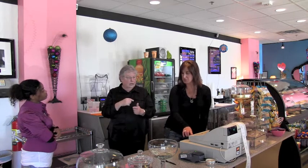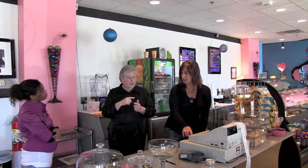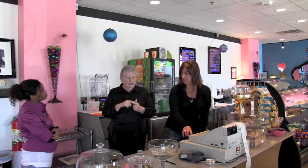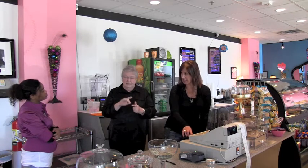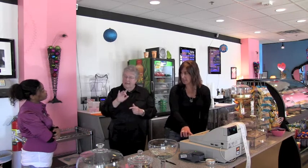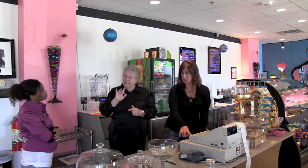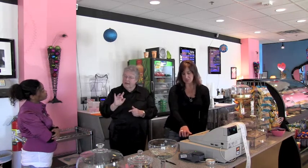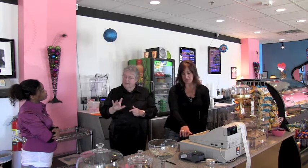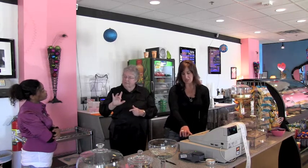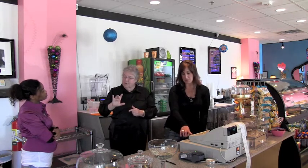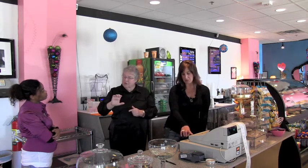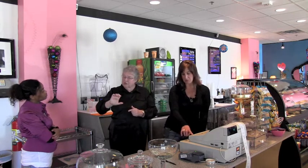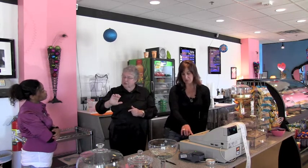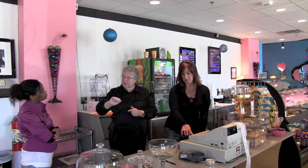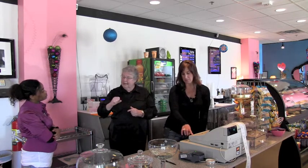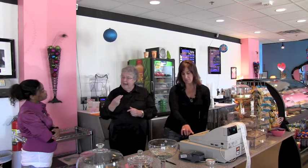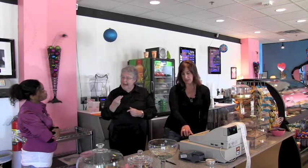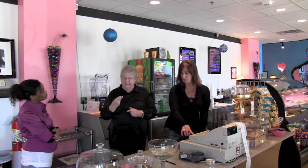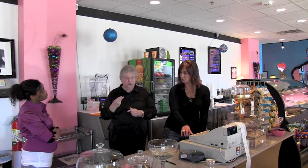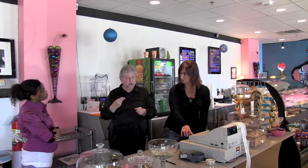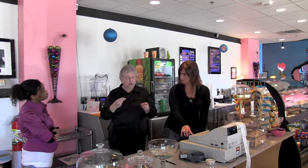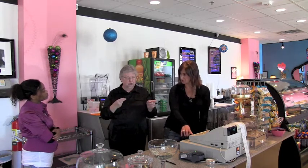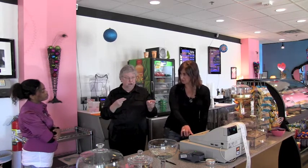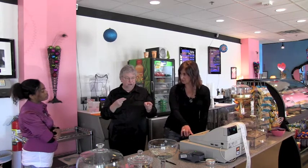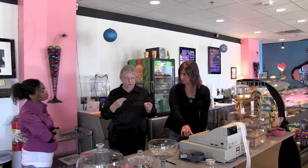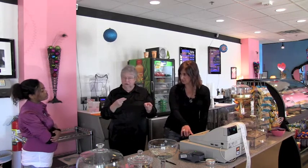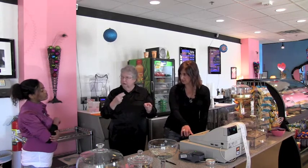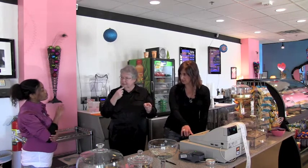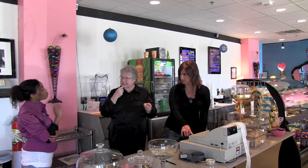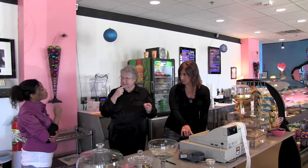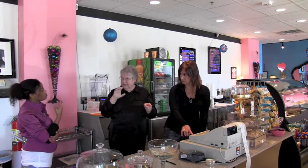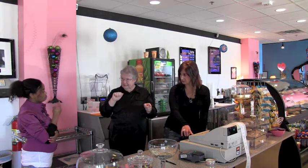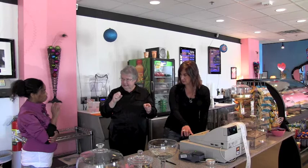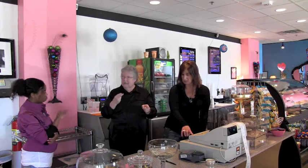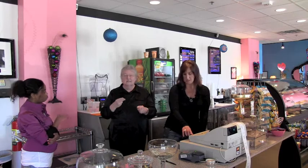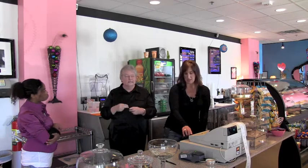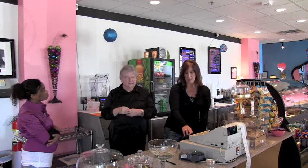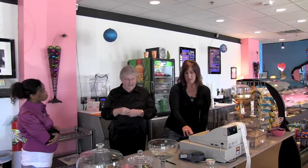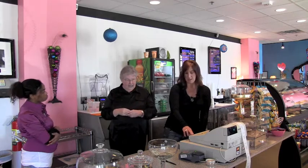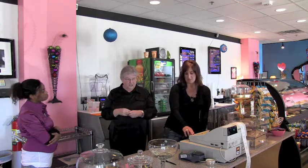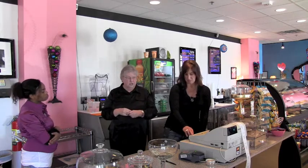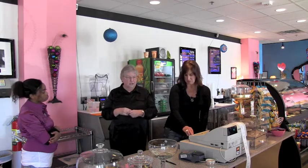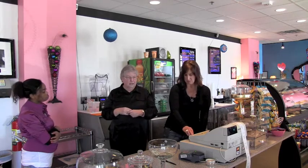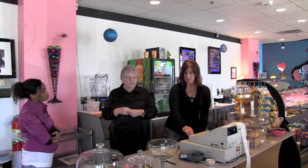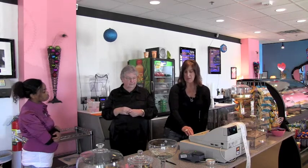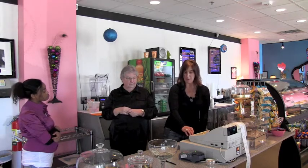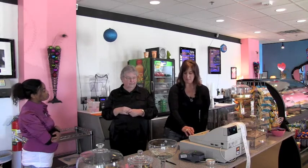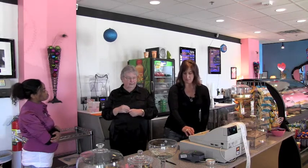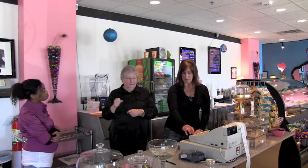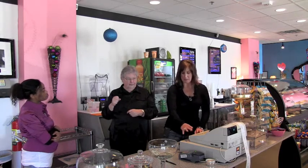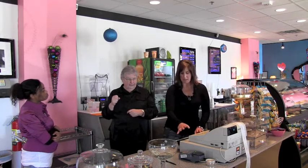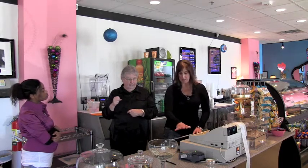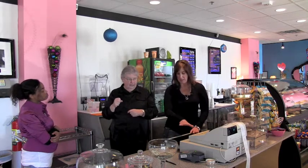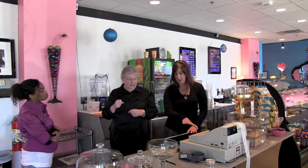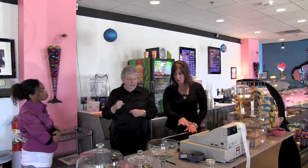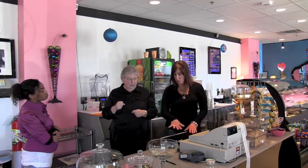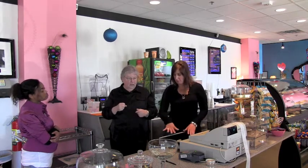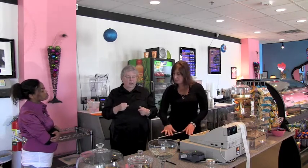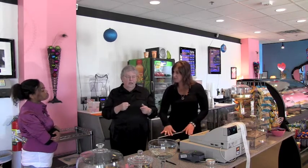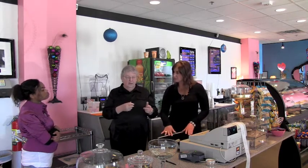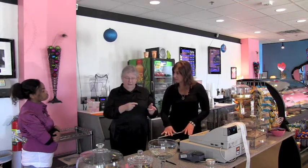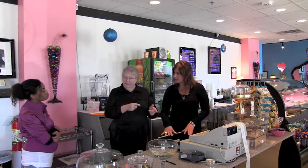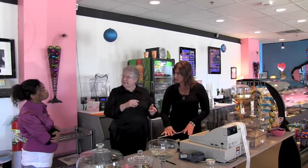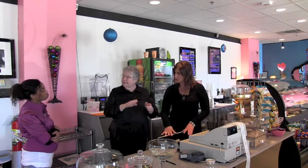and push the cash tender button, which is over here. It says cash, okay. Yeah, and